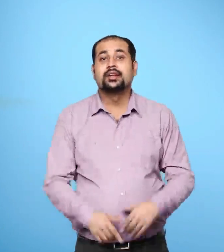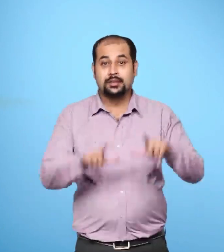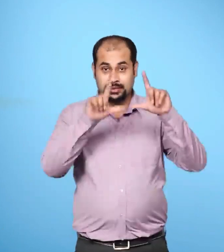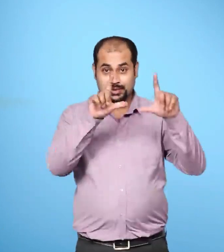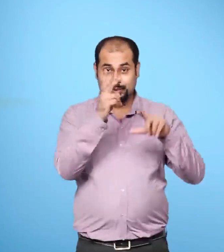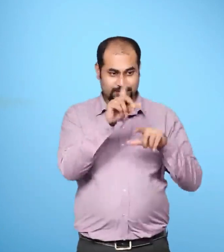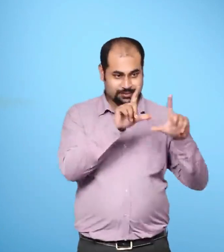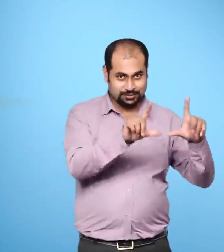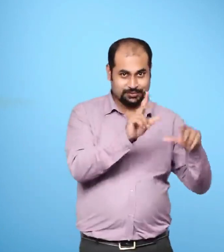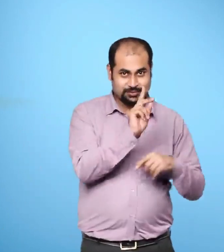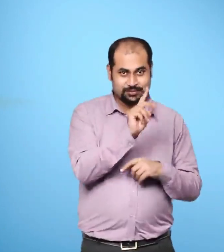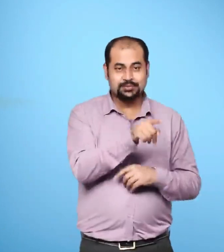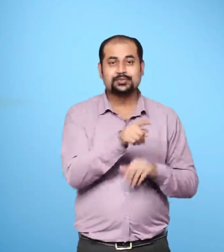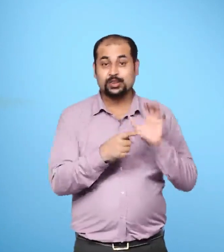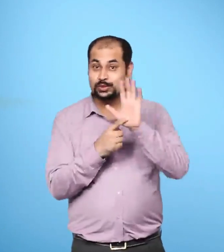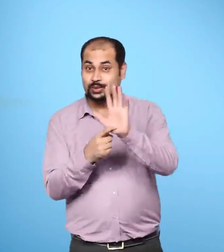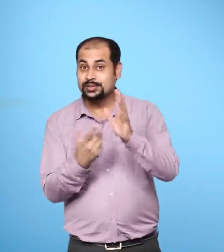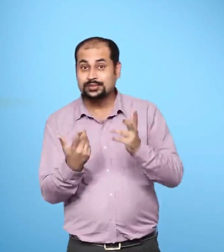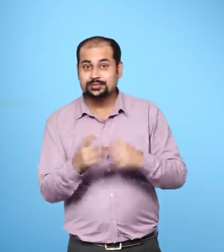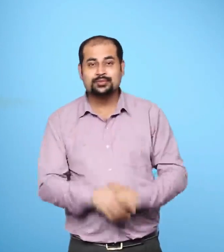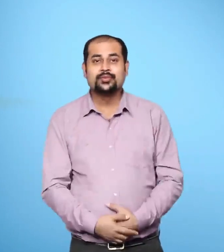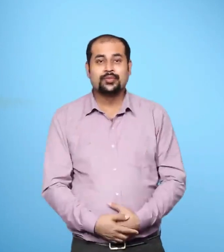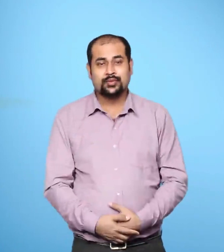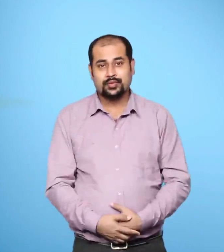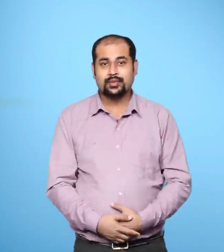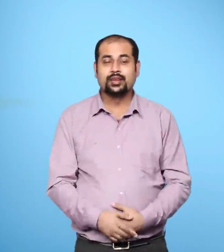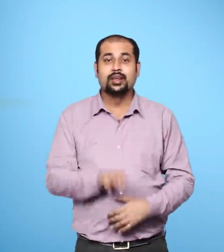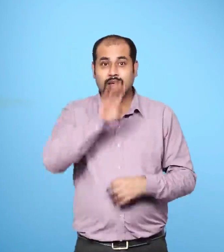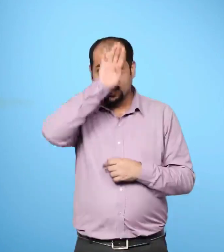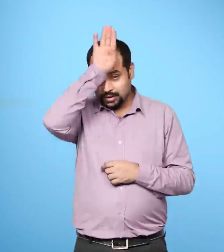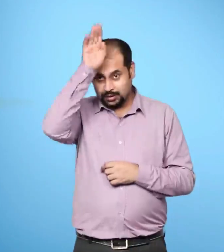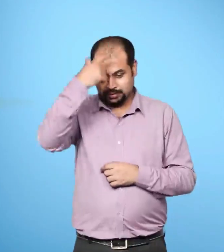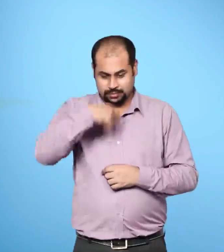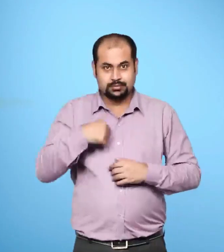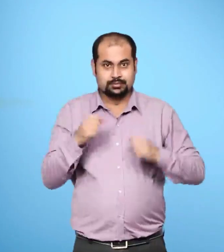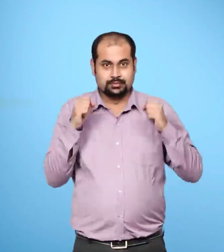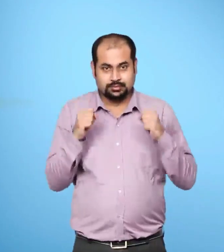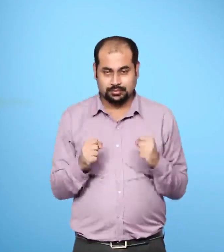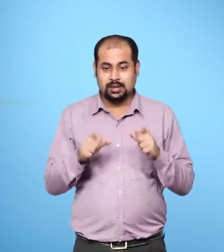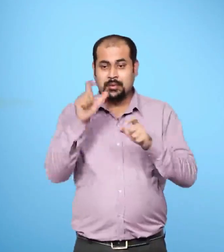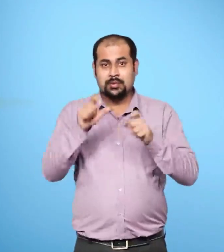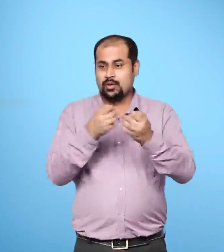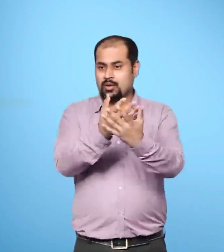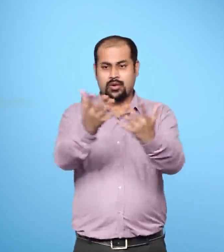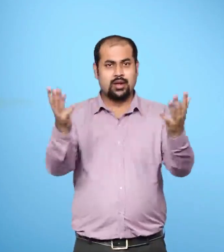Picture 2 shows people standing in front of the king and listening to the king wearing crown.